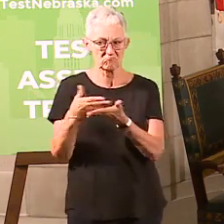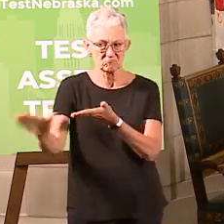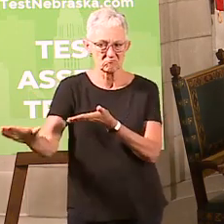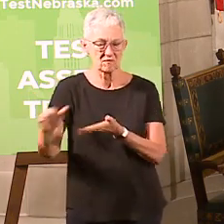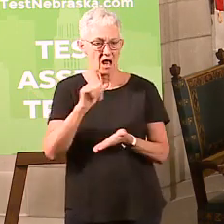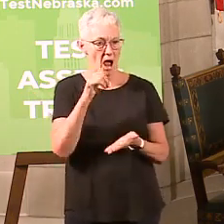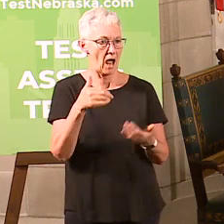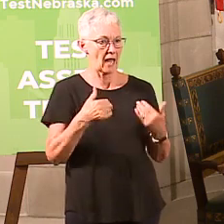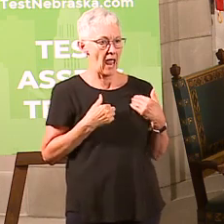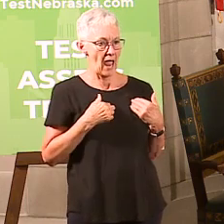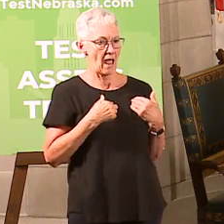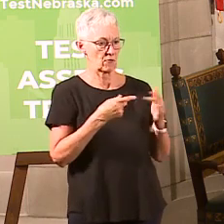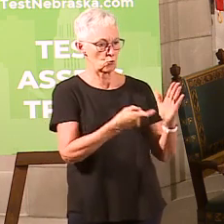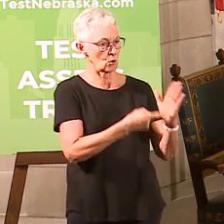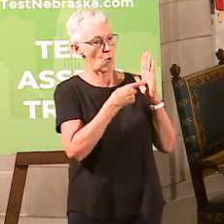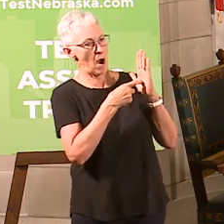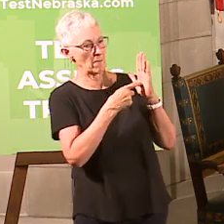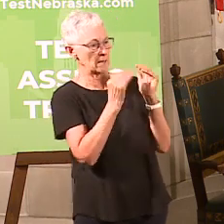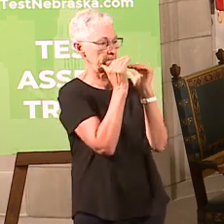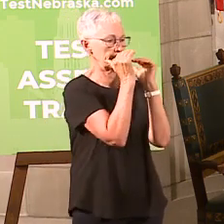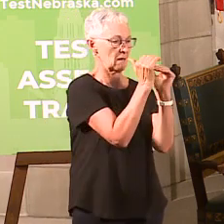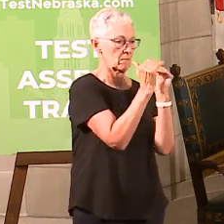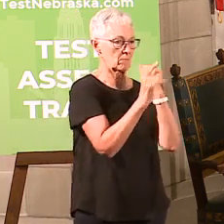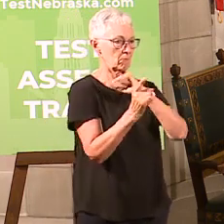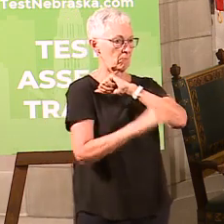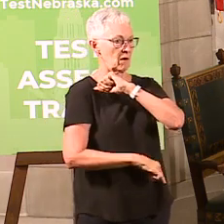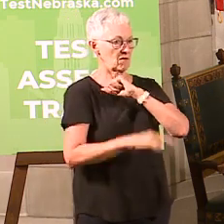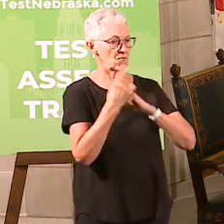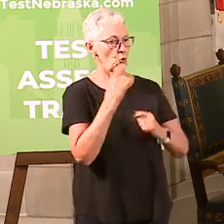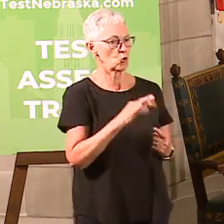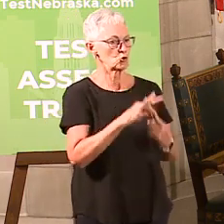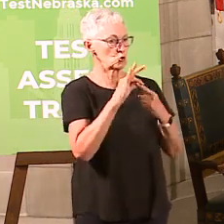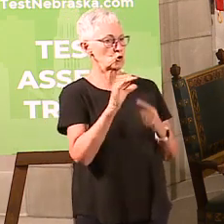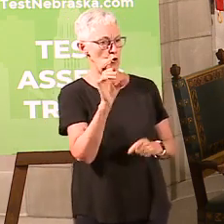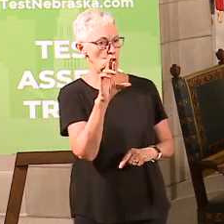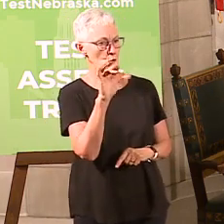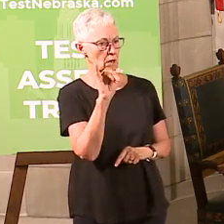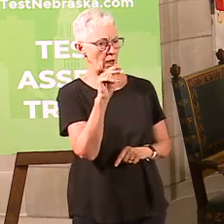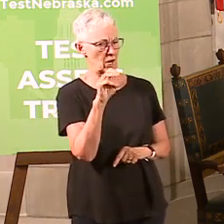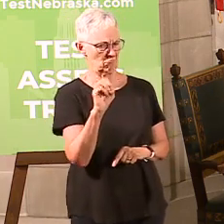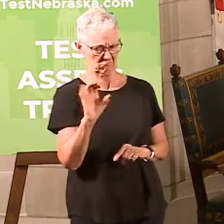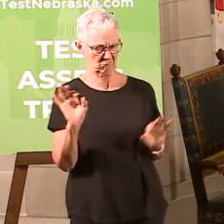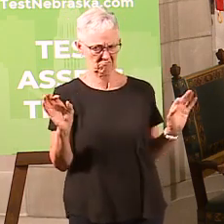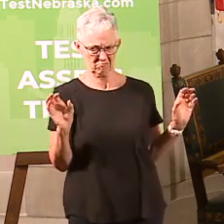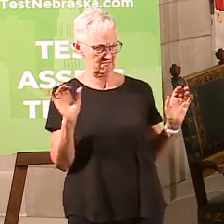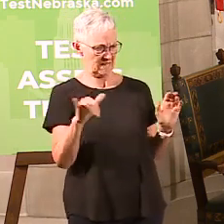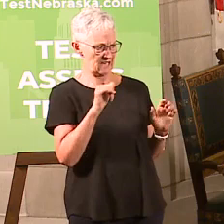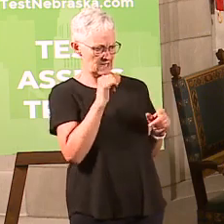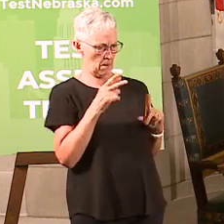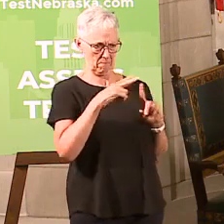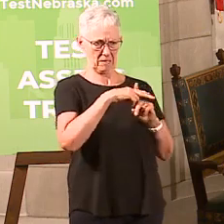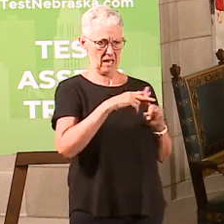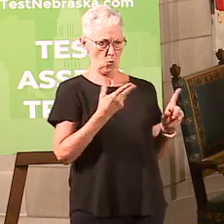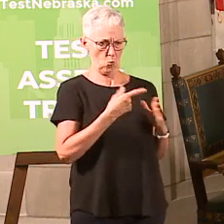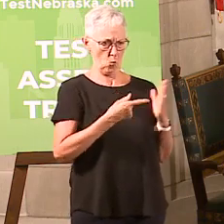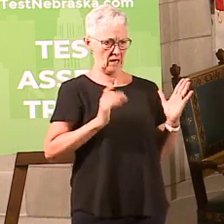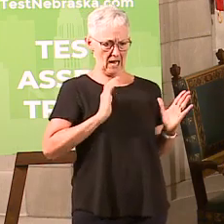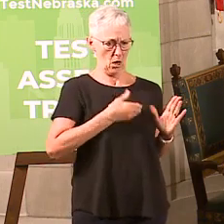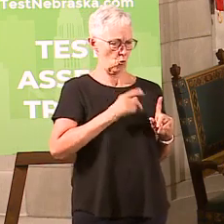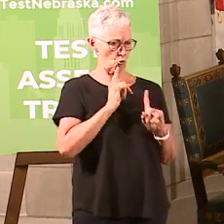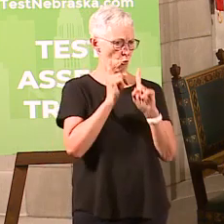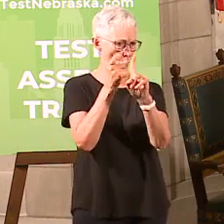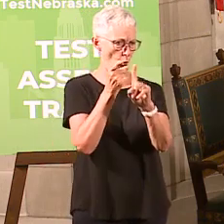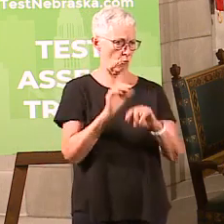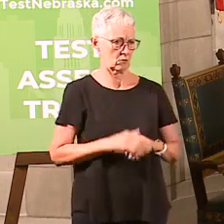we have to separate out some of what other people are trying to tie into this to what we ought to be pursuing with really legitimate things that we started 2 years ago with regard to